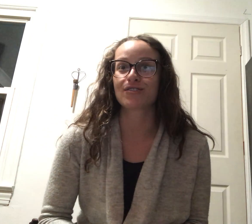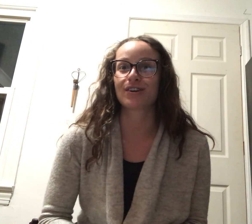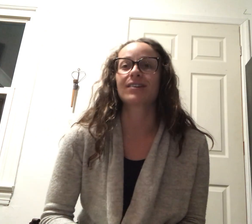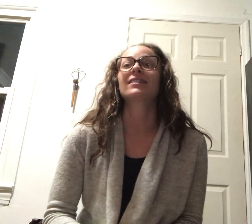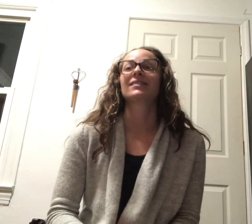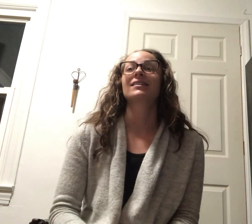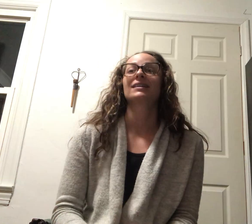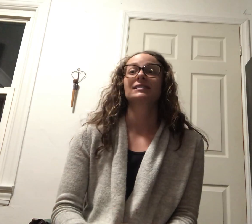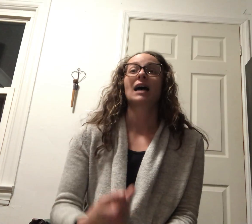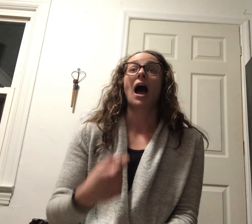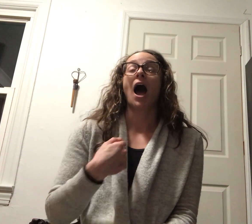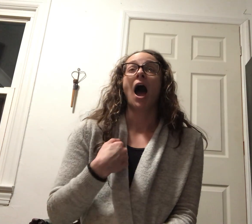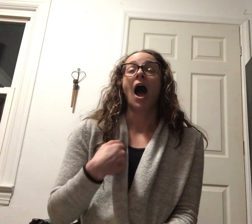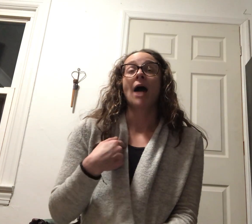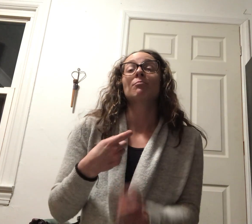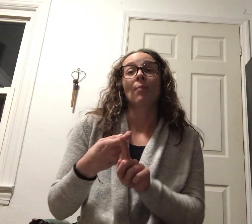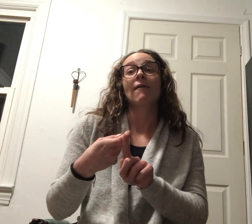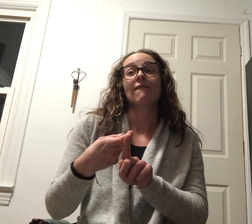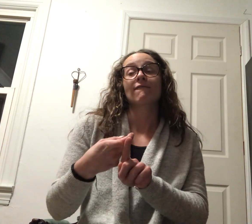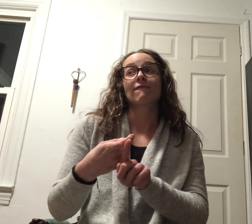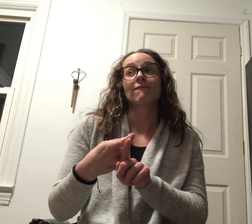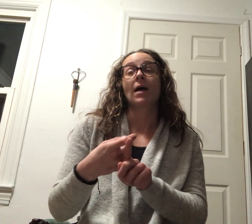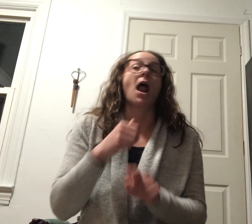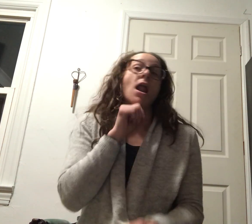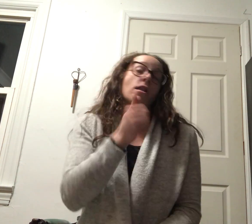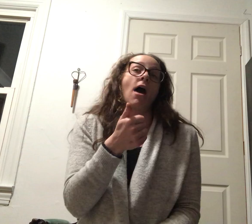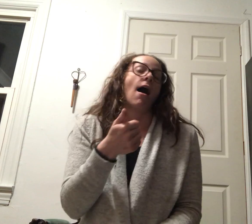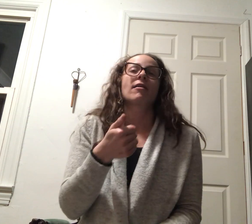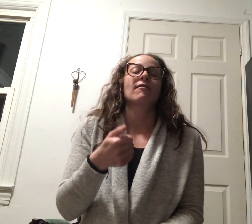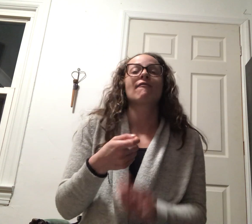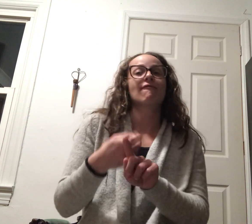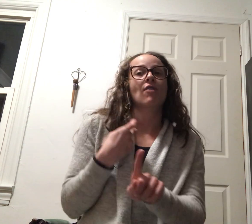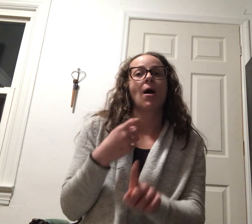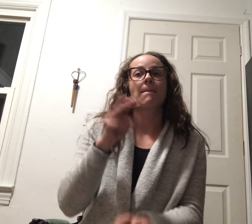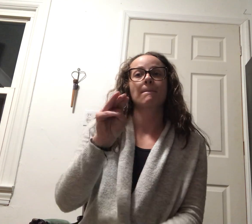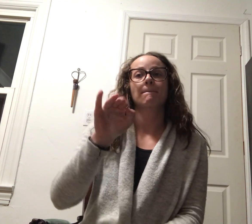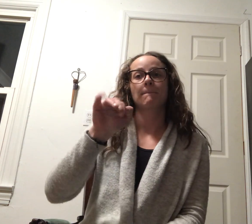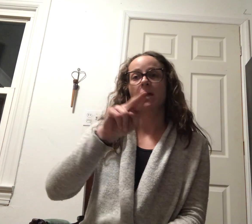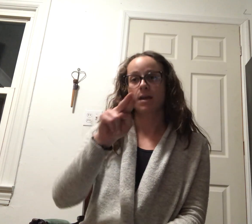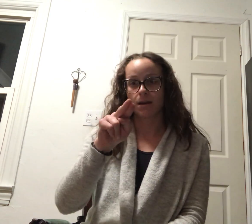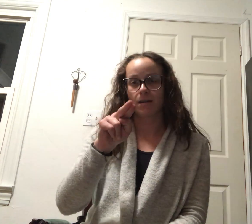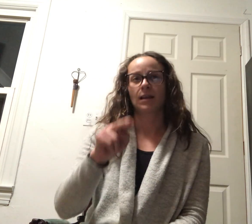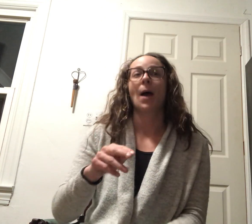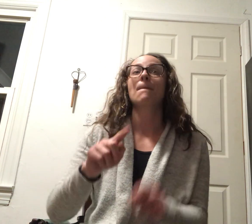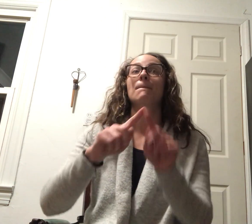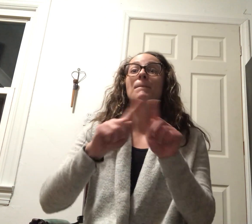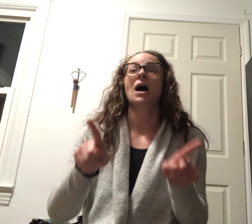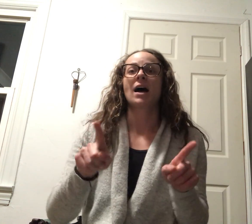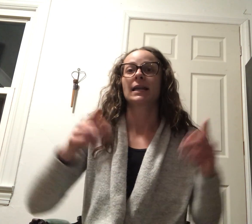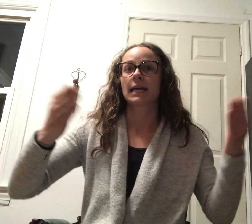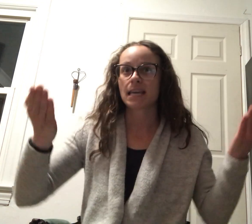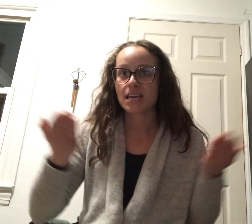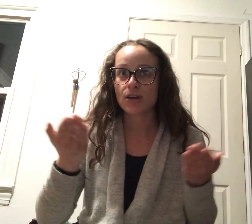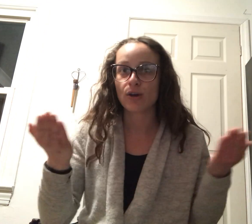easier to grow things here in Minnesota. It's a really rich soil, as opposed to the red clay that we